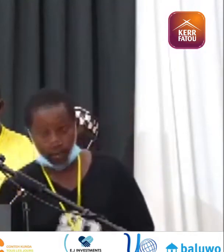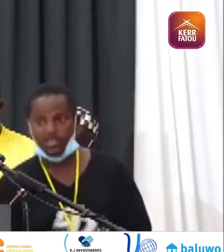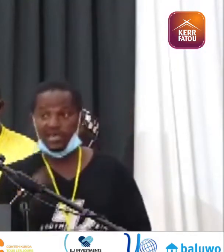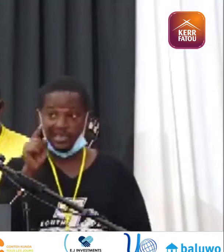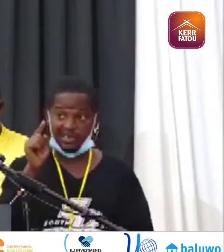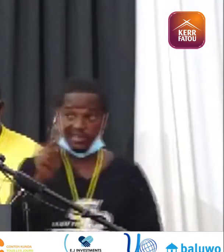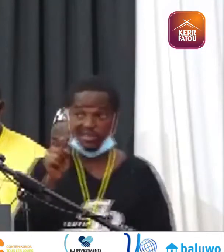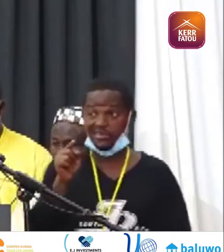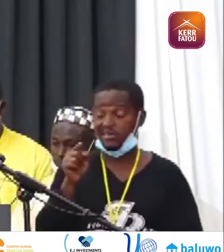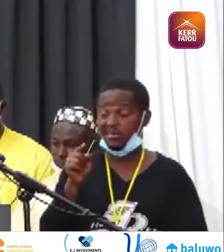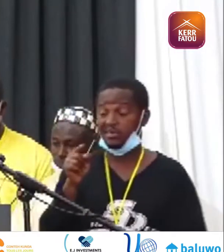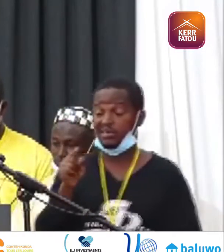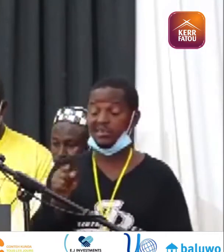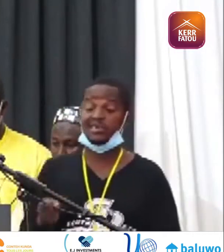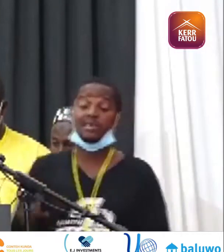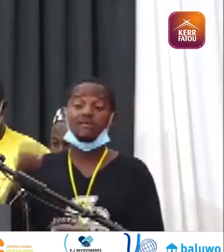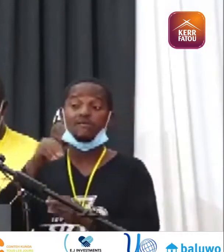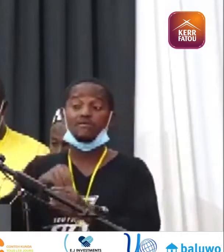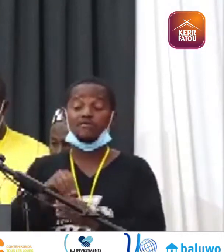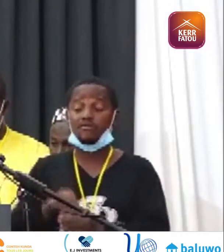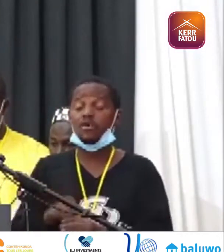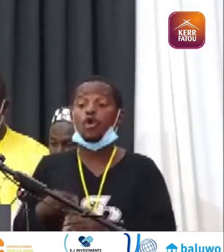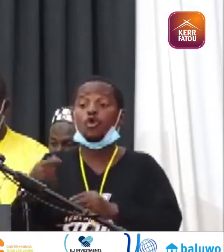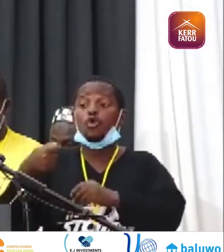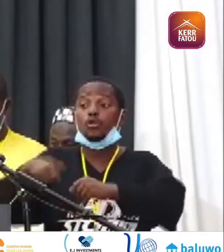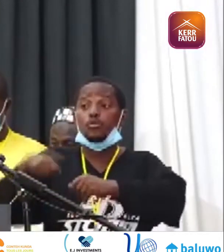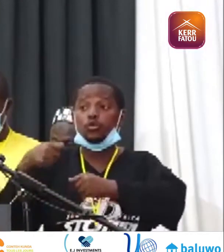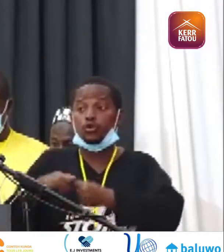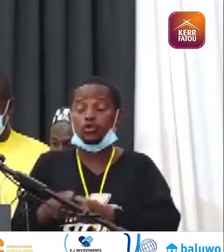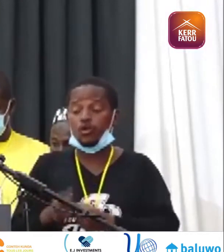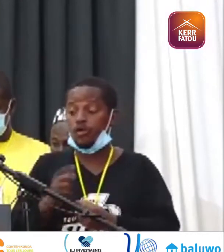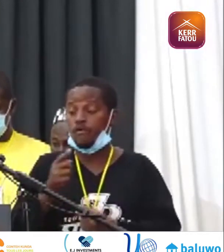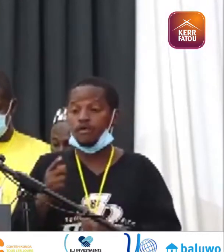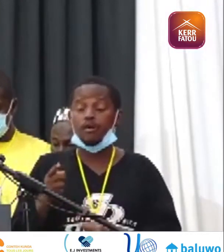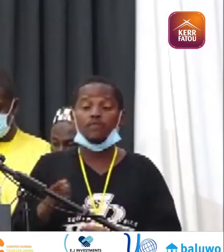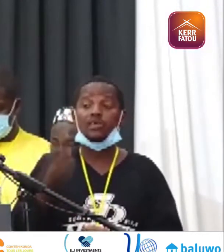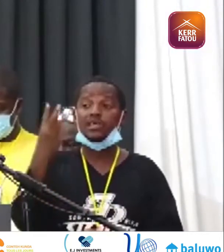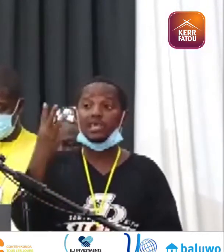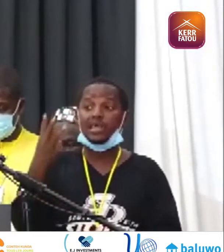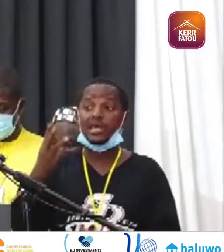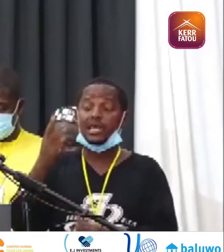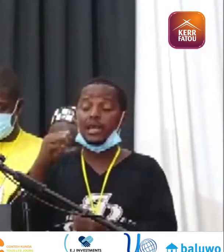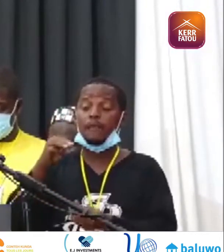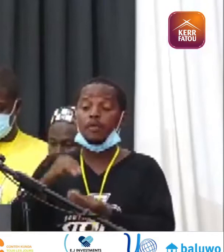This comprises of contributions of